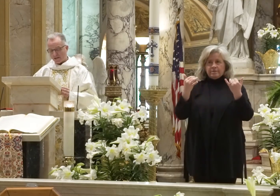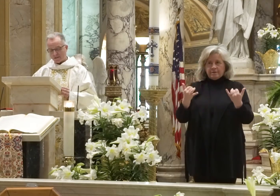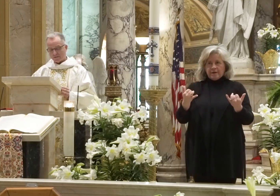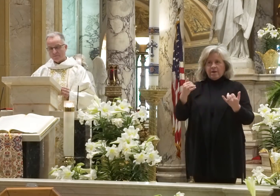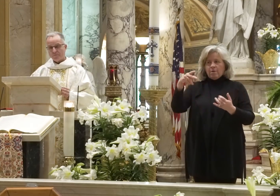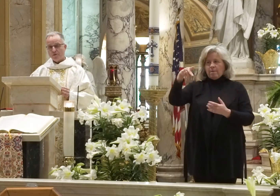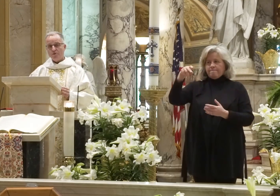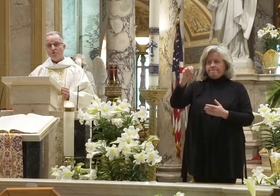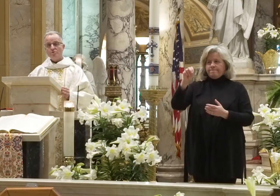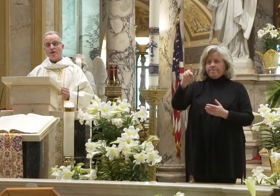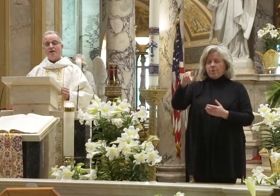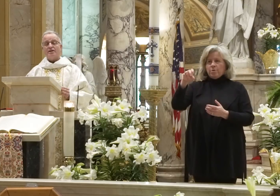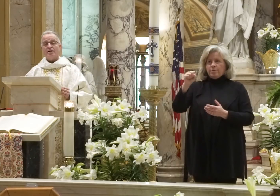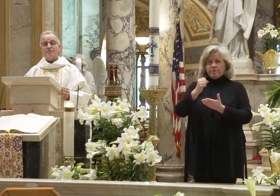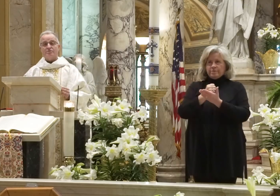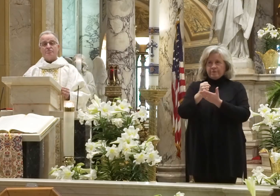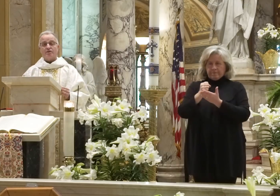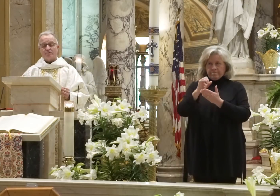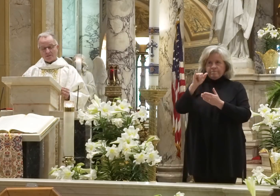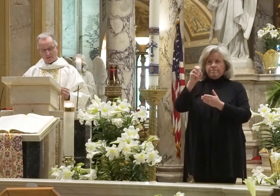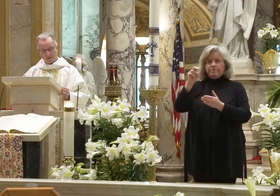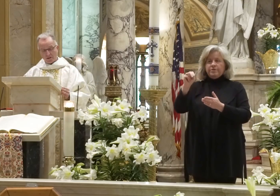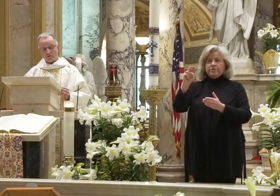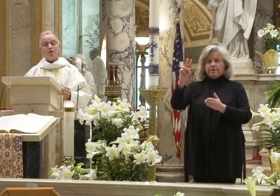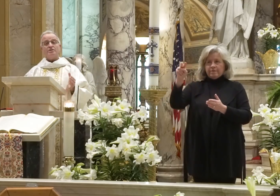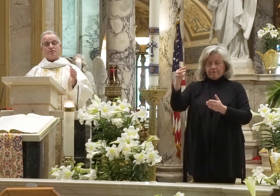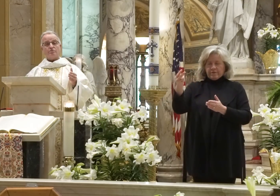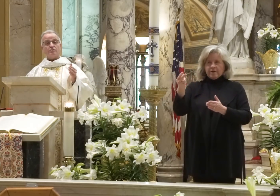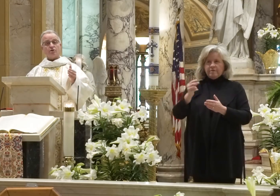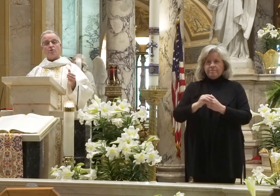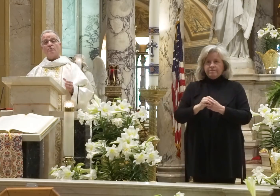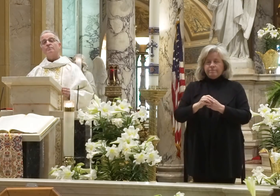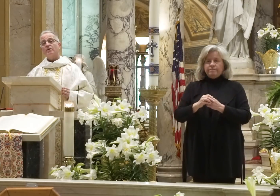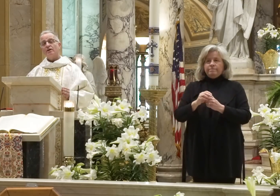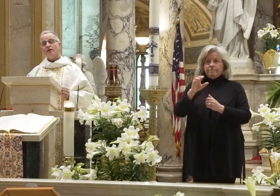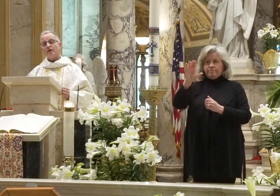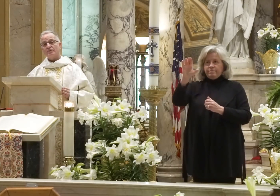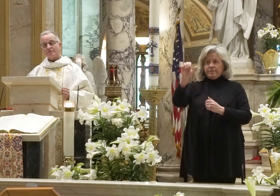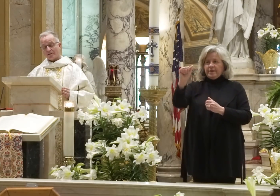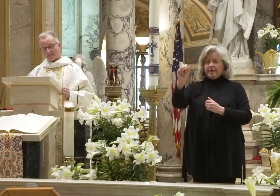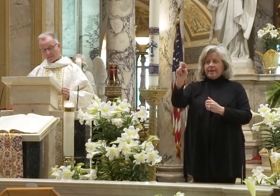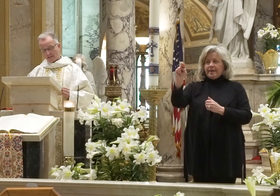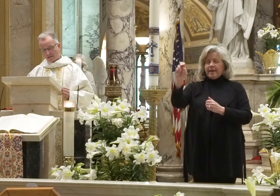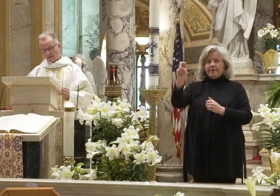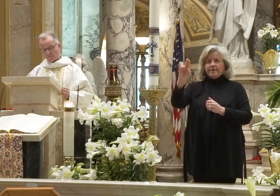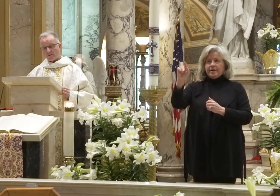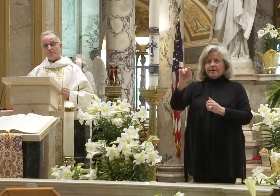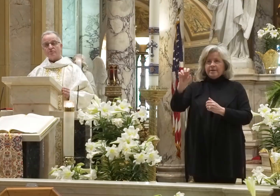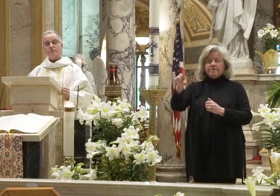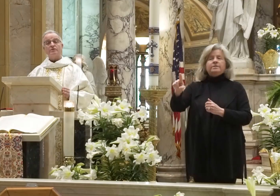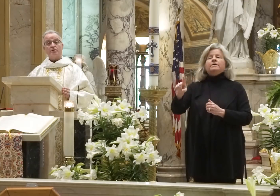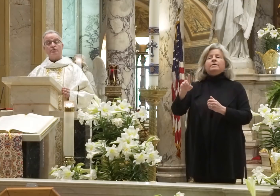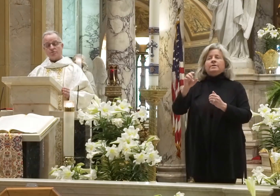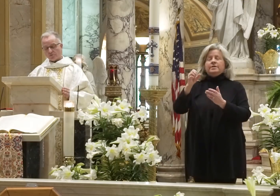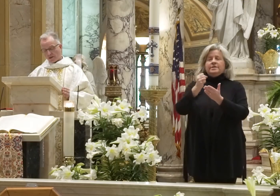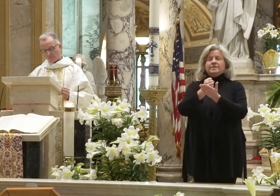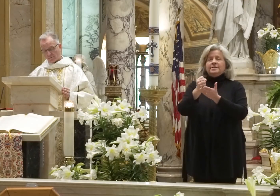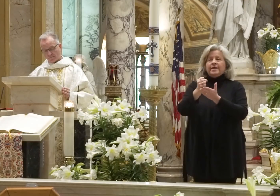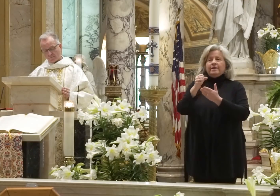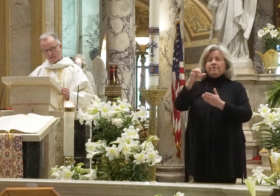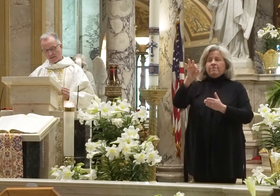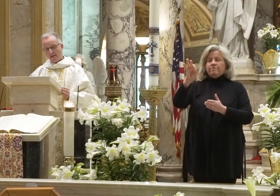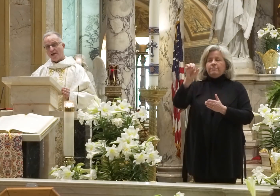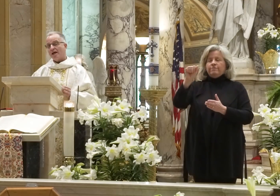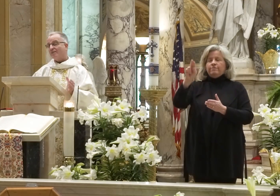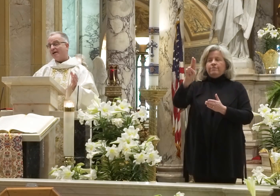Paul II, who canonized Sister Faustina 20 years ago on the second Sunday after Easter in the year